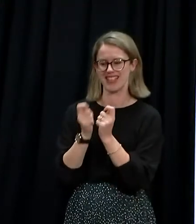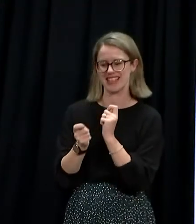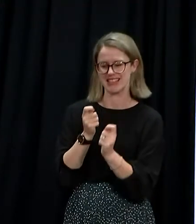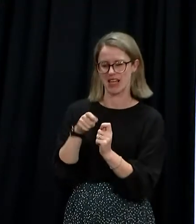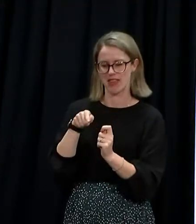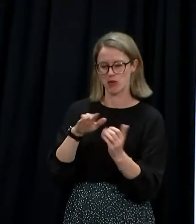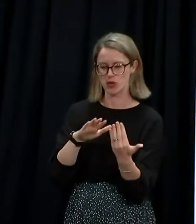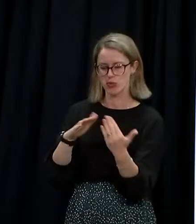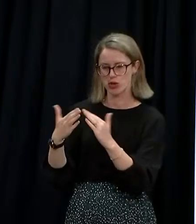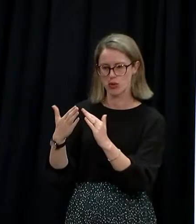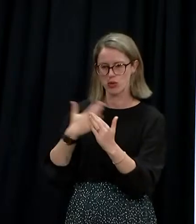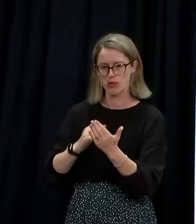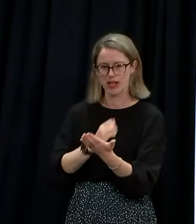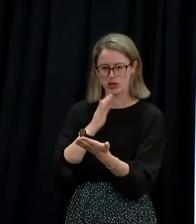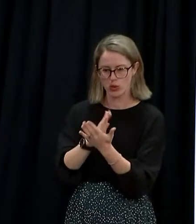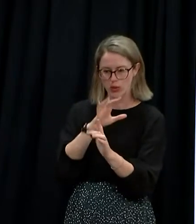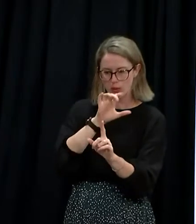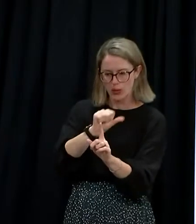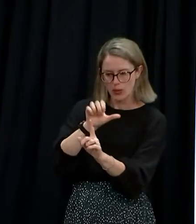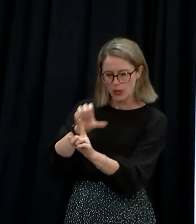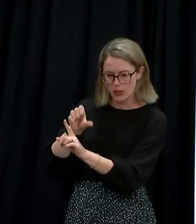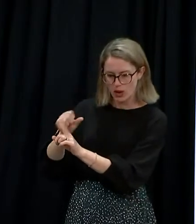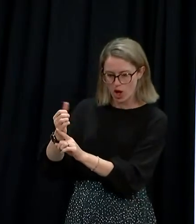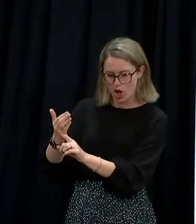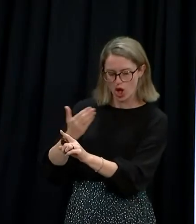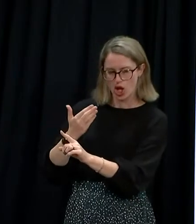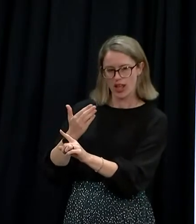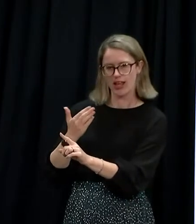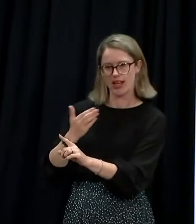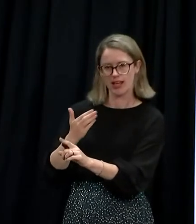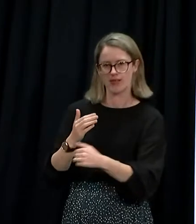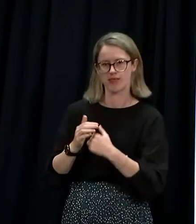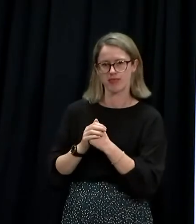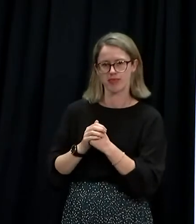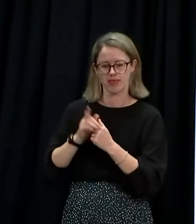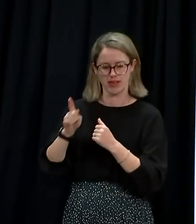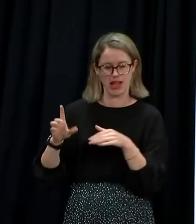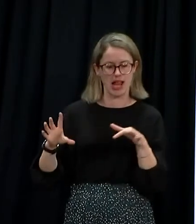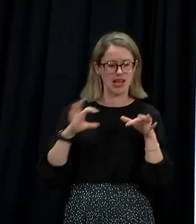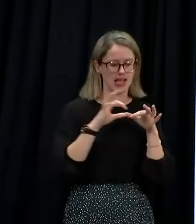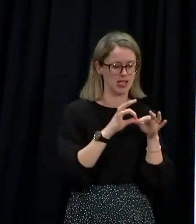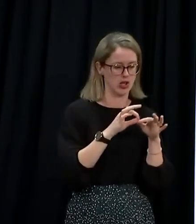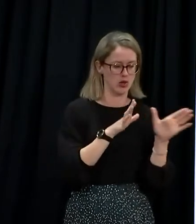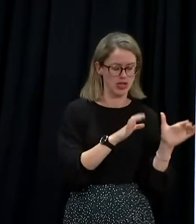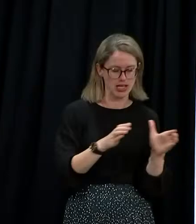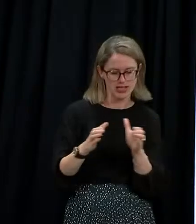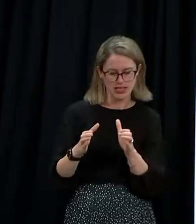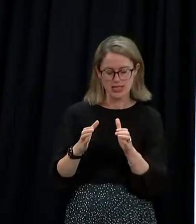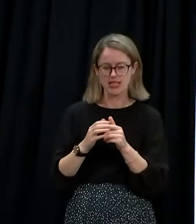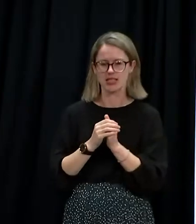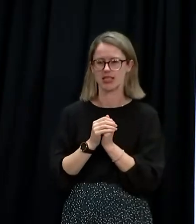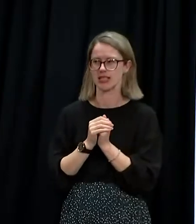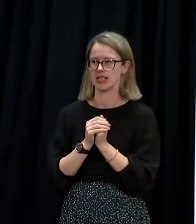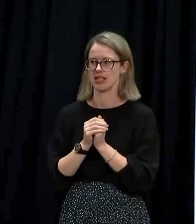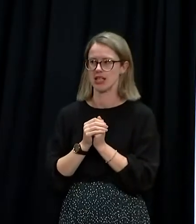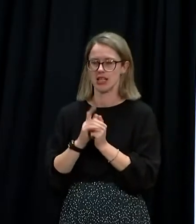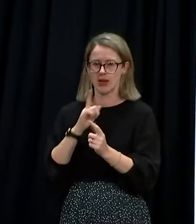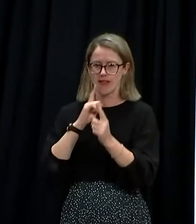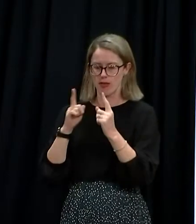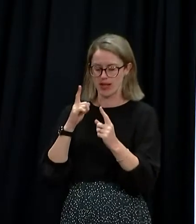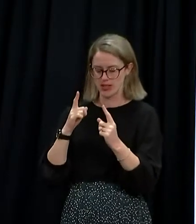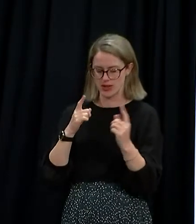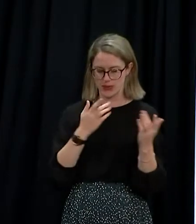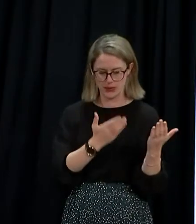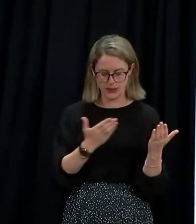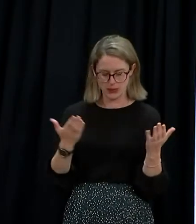sure that we pick up cases early that may be linked to some of these clusters. So we're already acting on what that information is telling us. You're